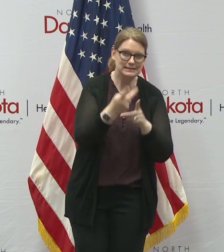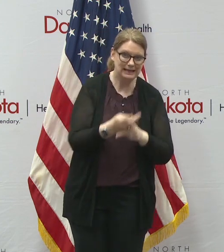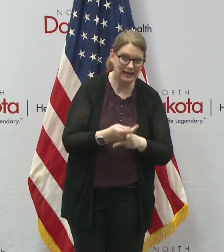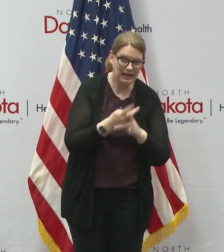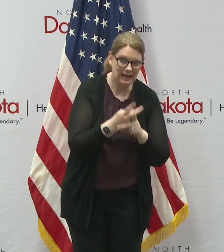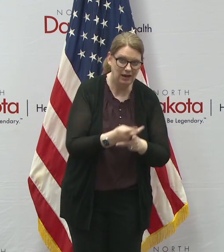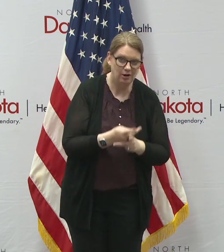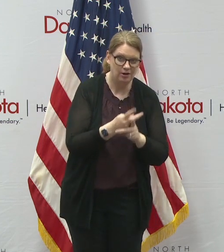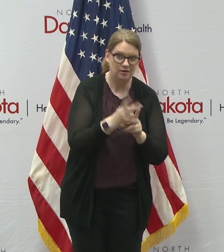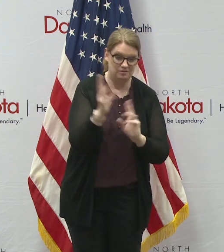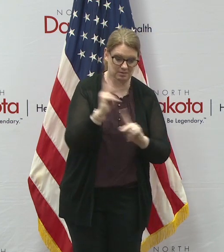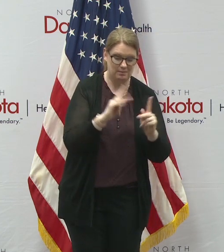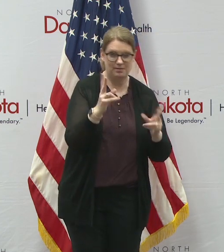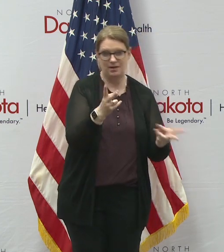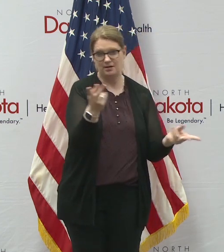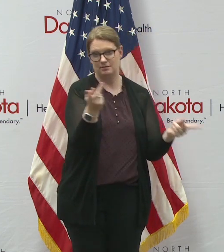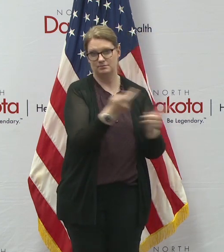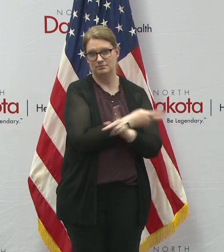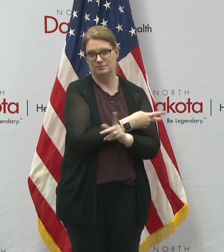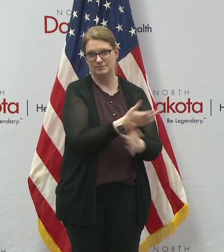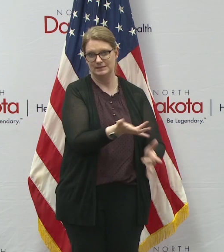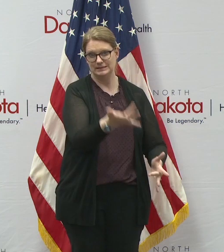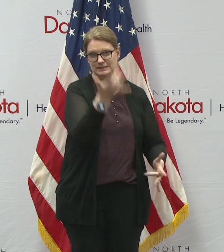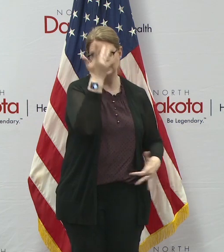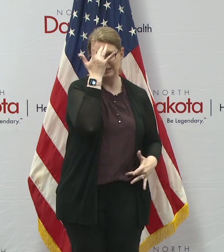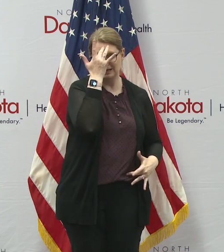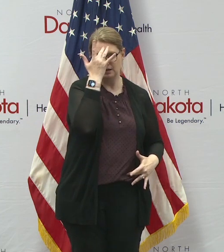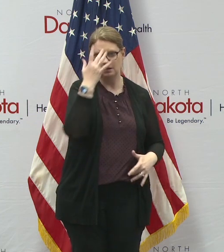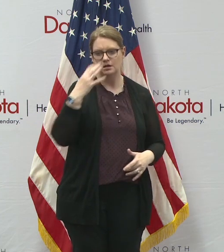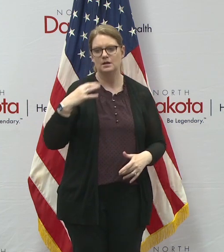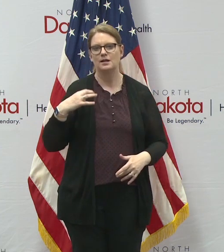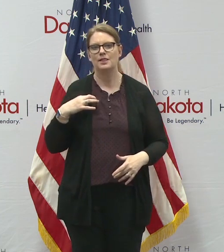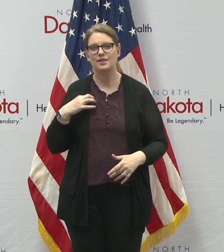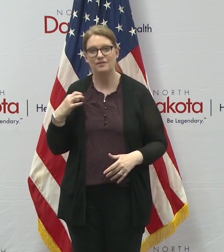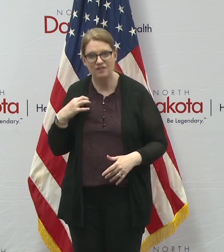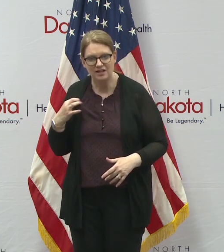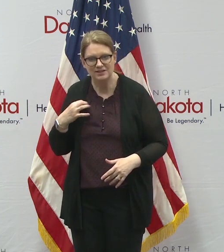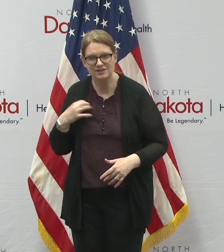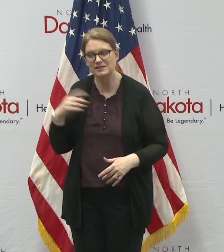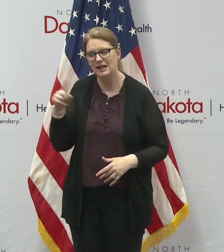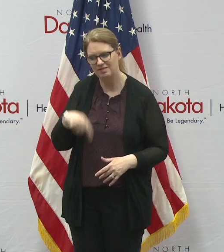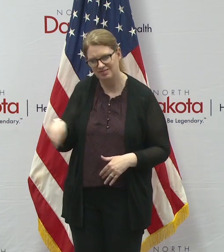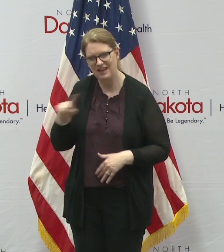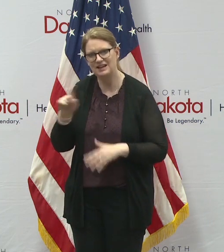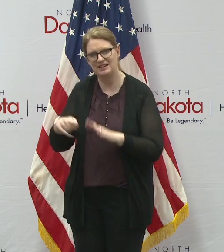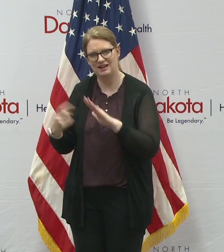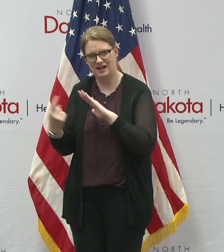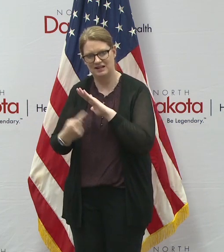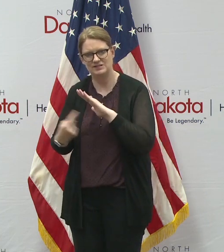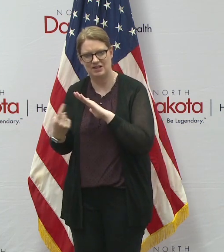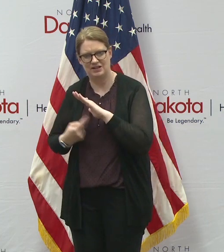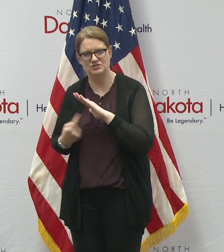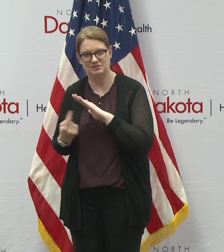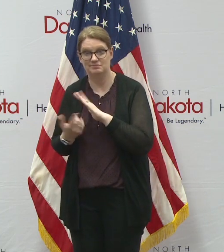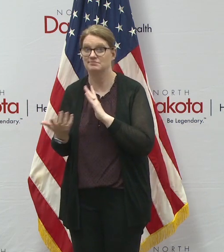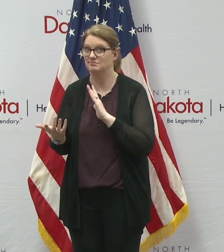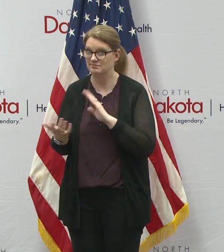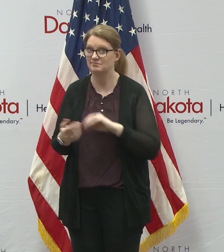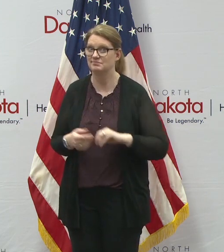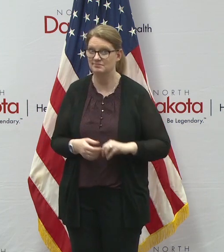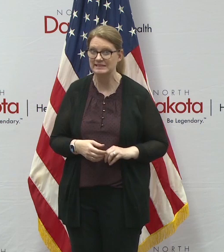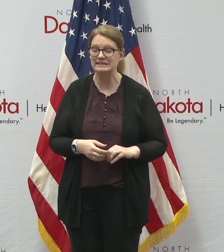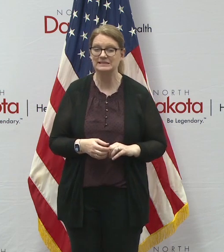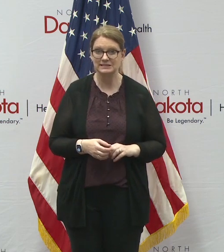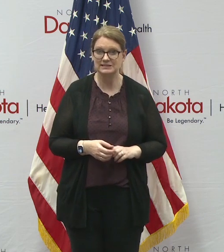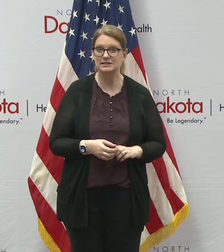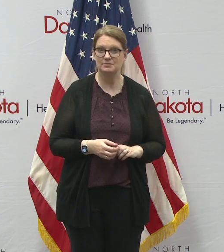are sick, but the volunteers that are supporting them also need isolation as well. And so again,